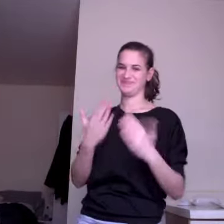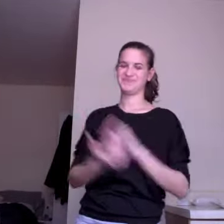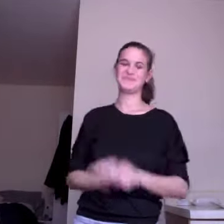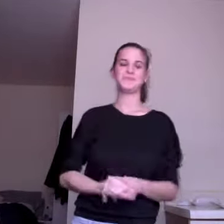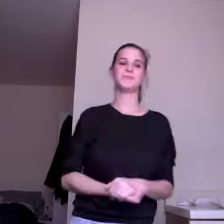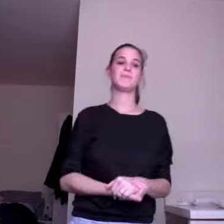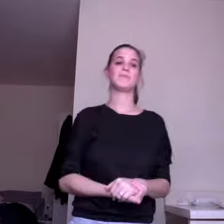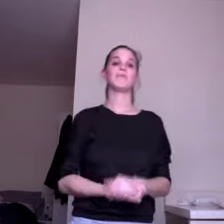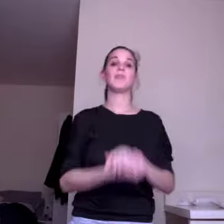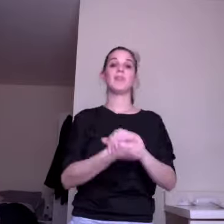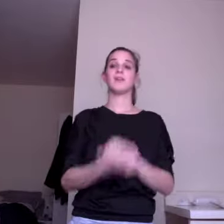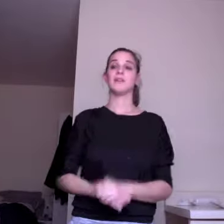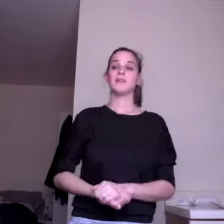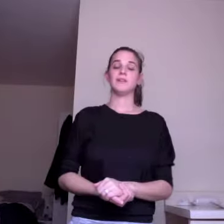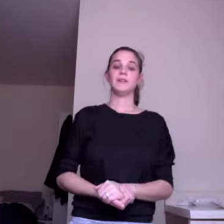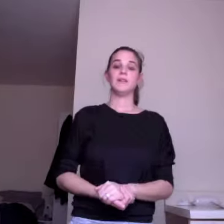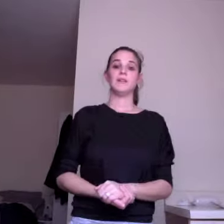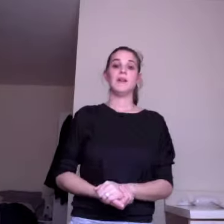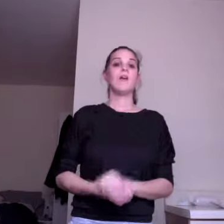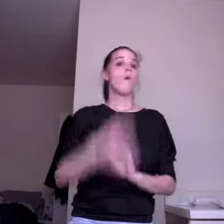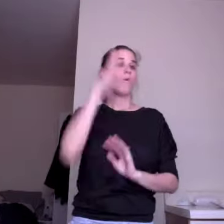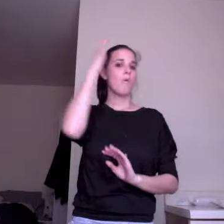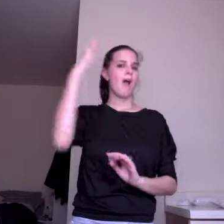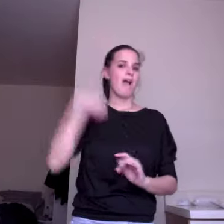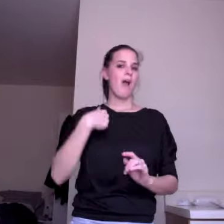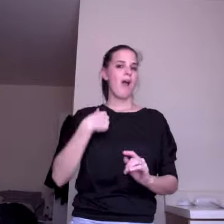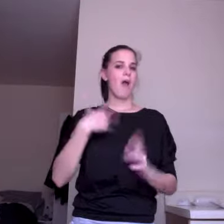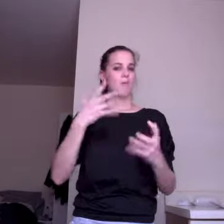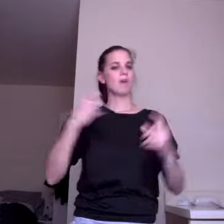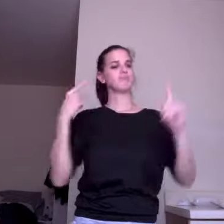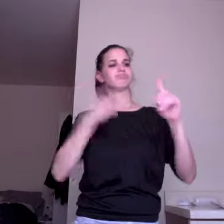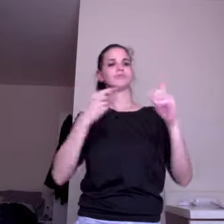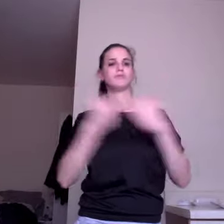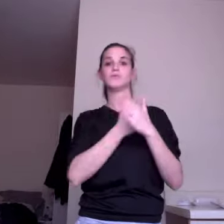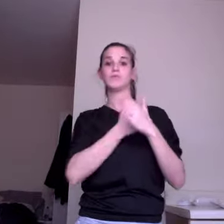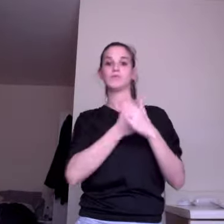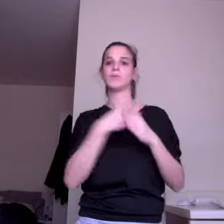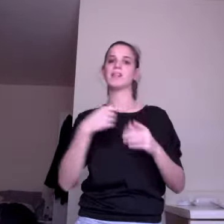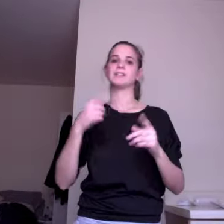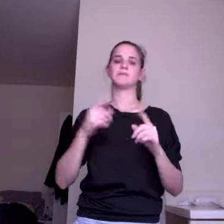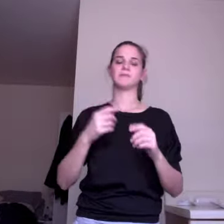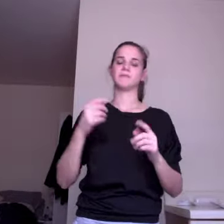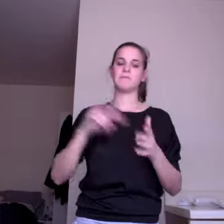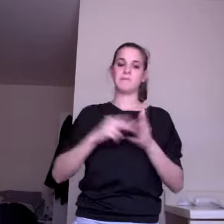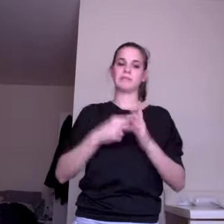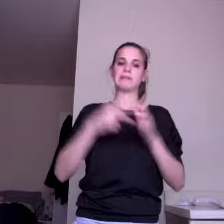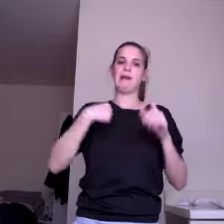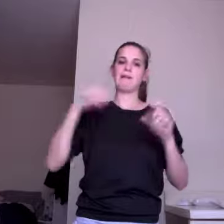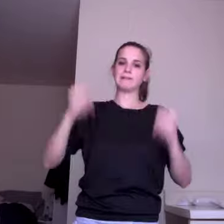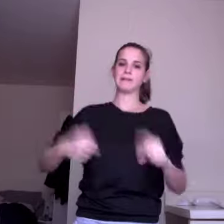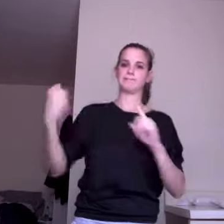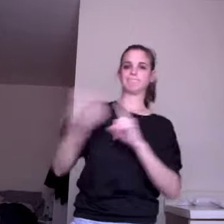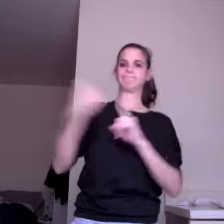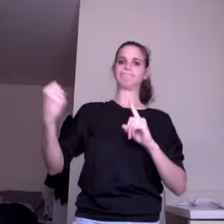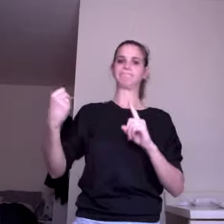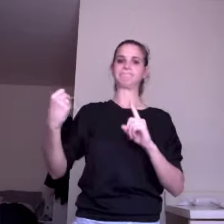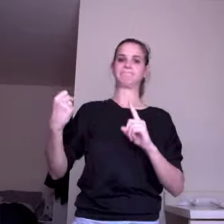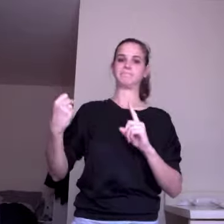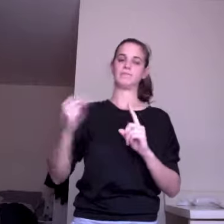And that way, I can have a greater impact on the world. This man, Joel Salatin, they call him a lunatic farmer because he grows against the